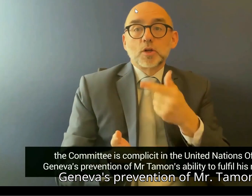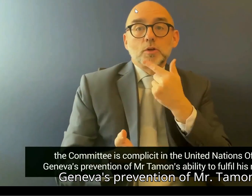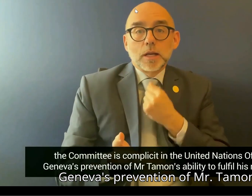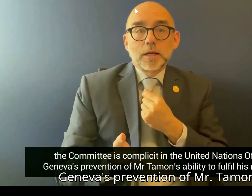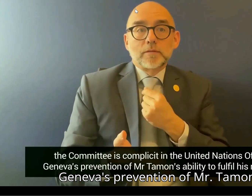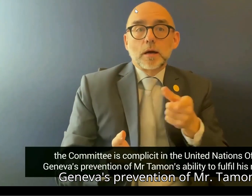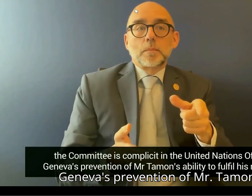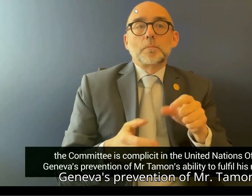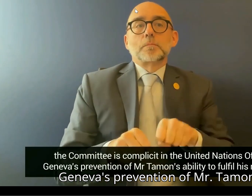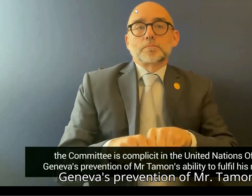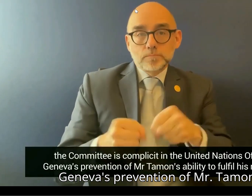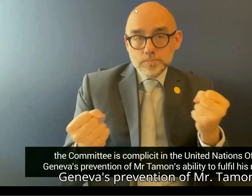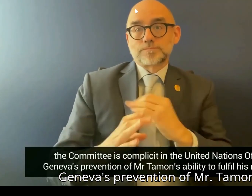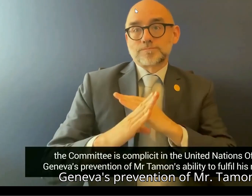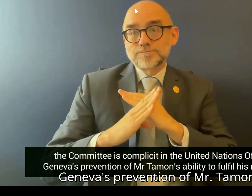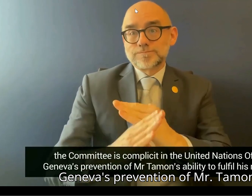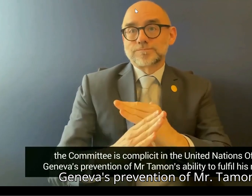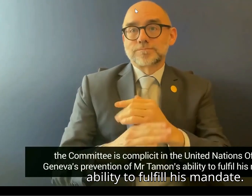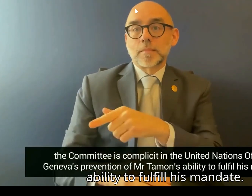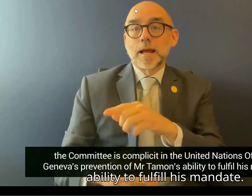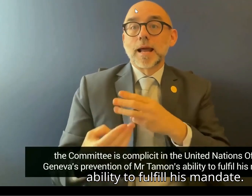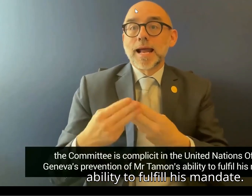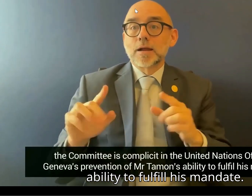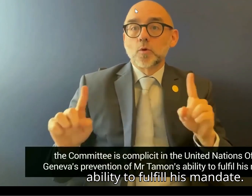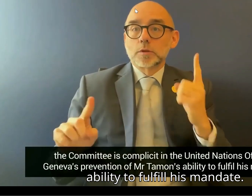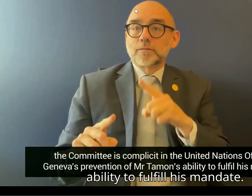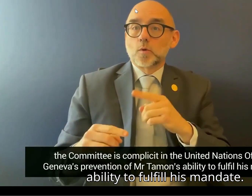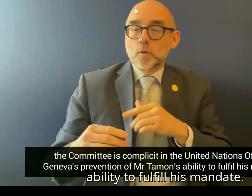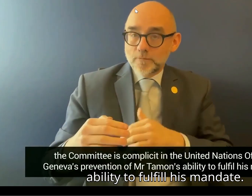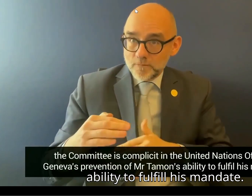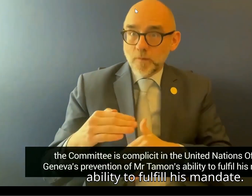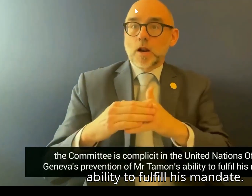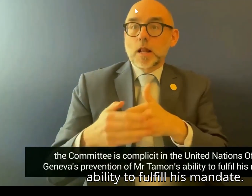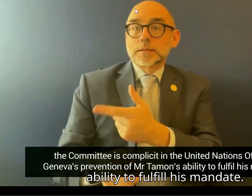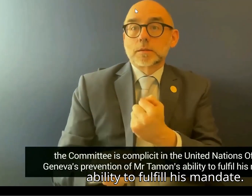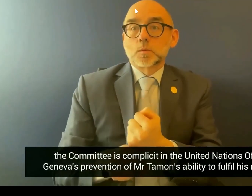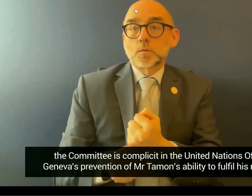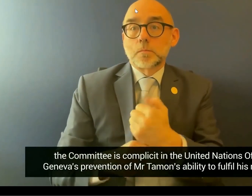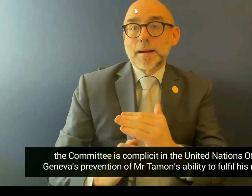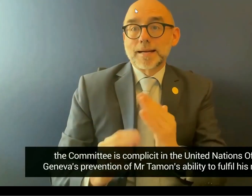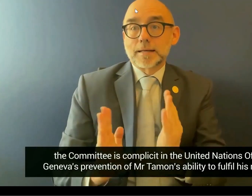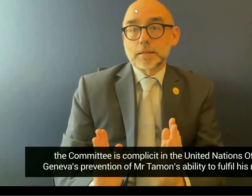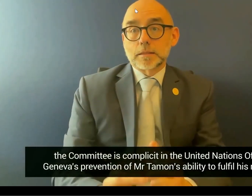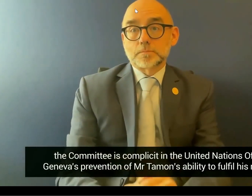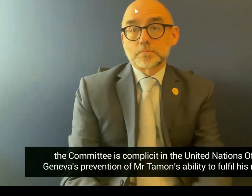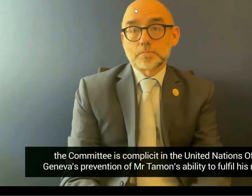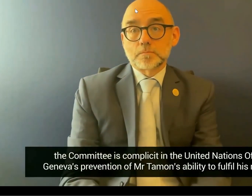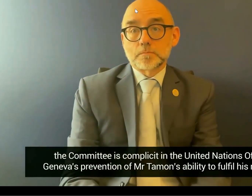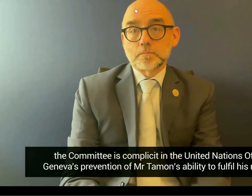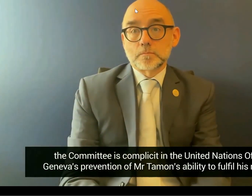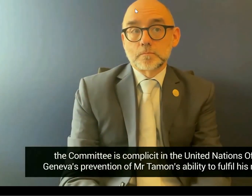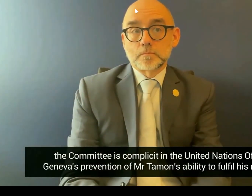in Geneva's prevention of Mr. Tamon's ability to fulfill his mandate.